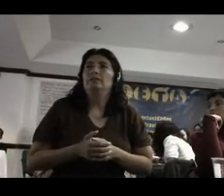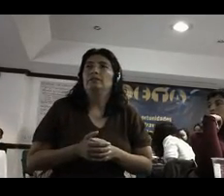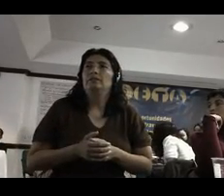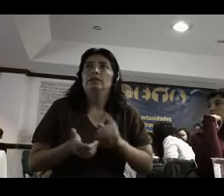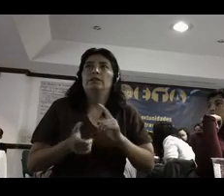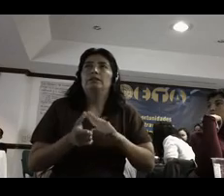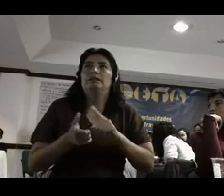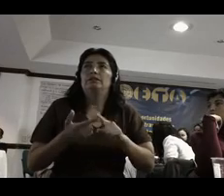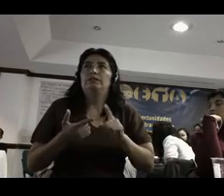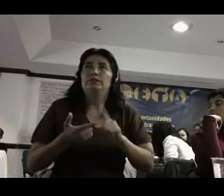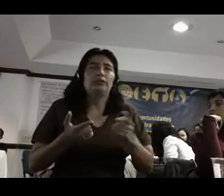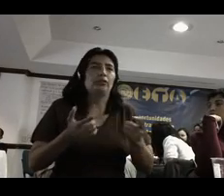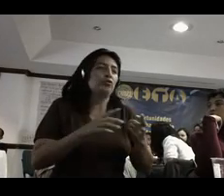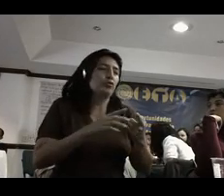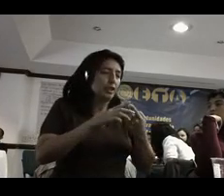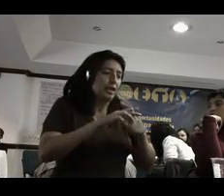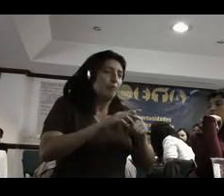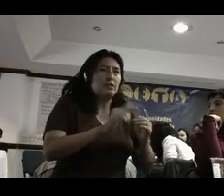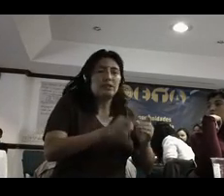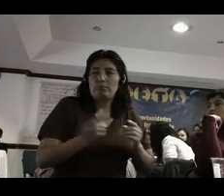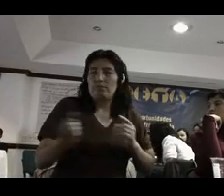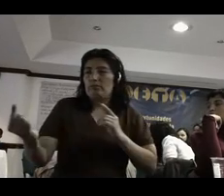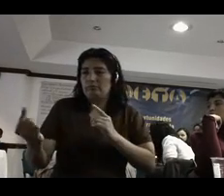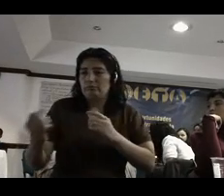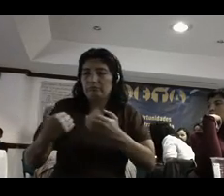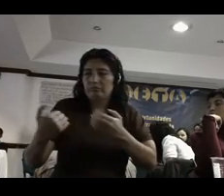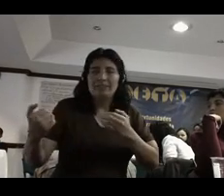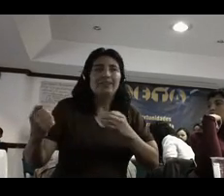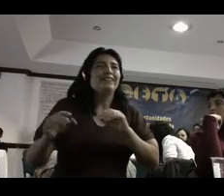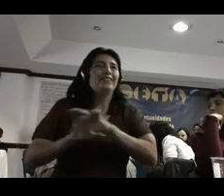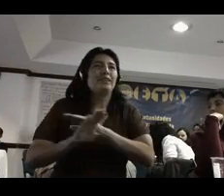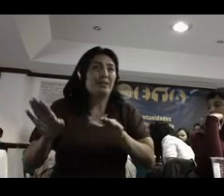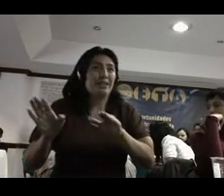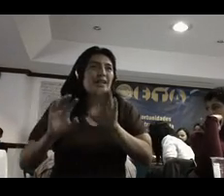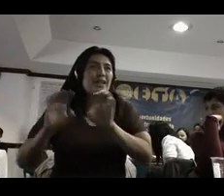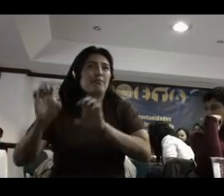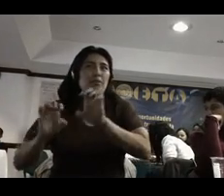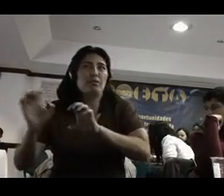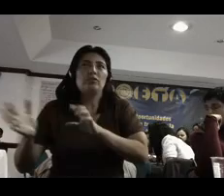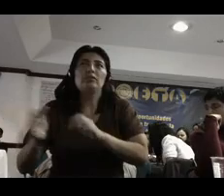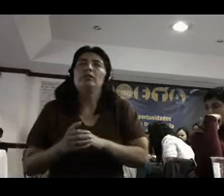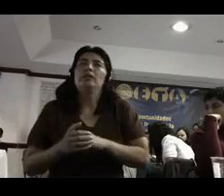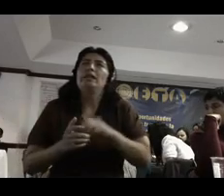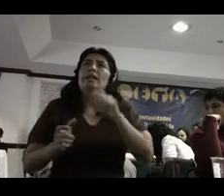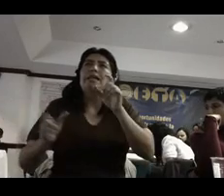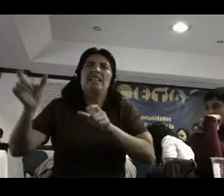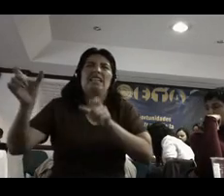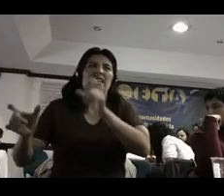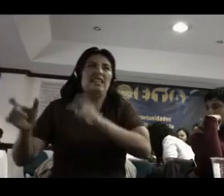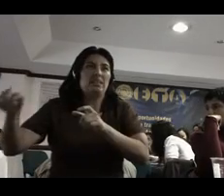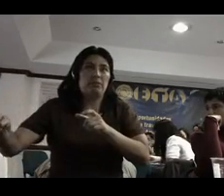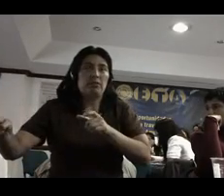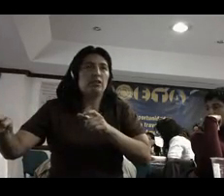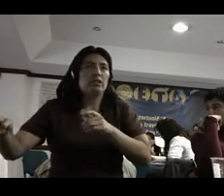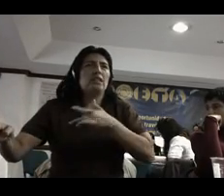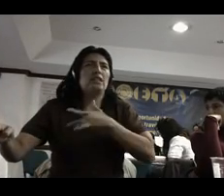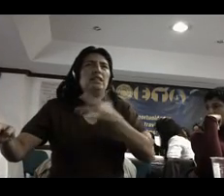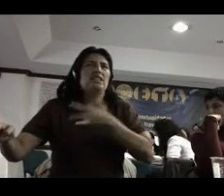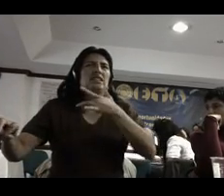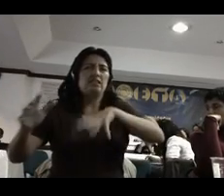about a more iterative kind of process. And in fact, the participants feel left outside of the process and more like objects of the